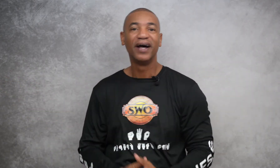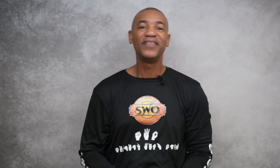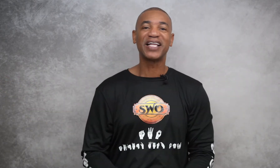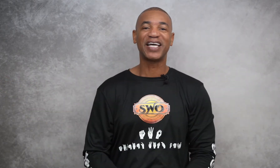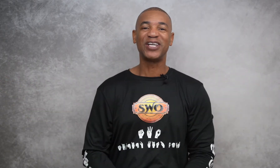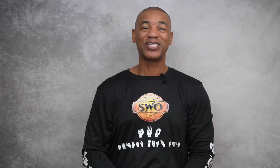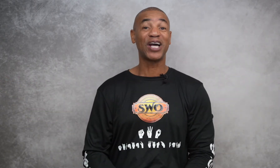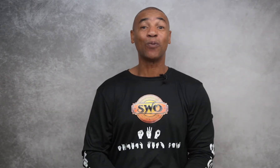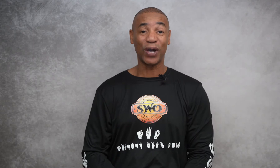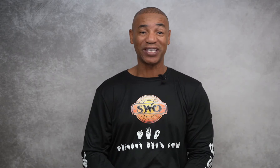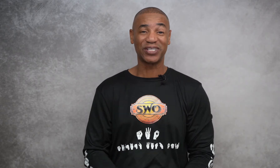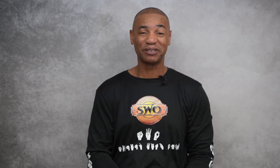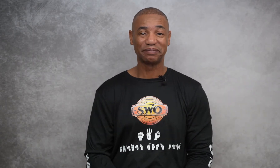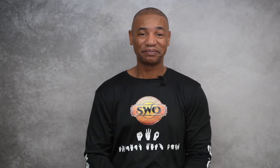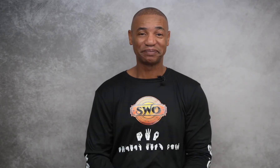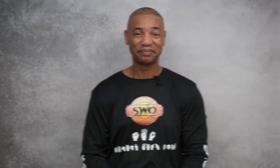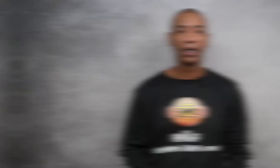That is how you sign wait.